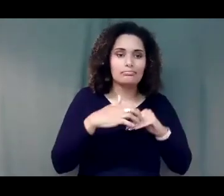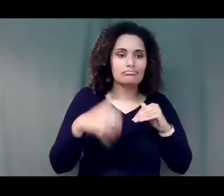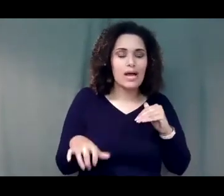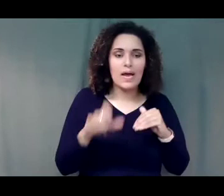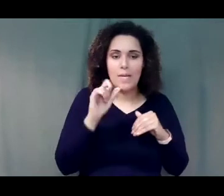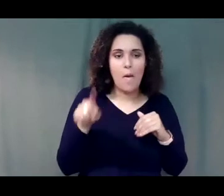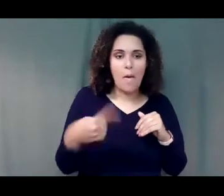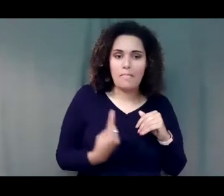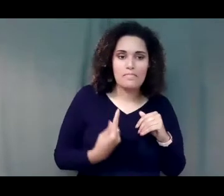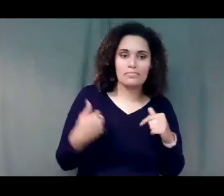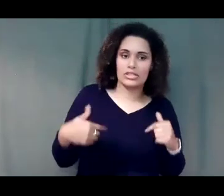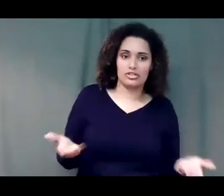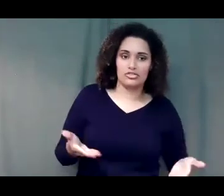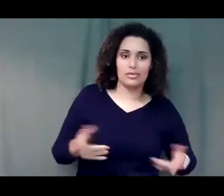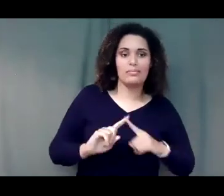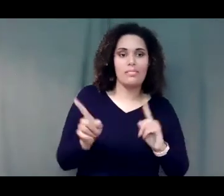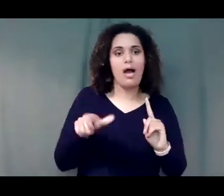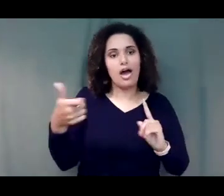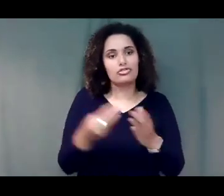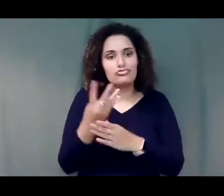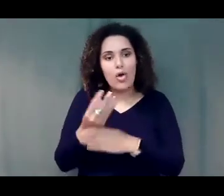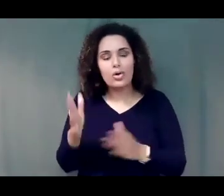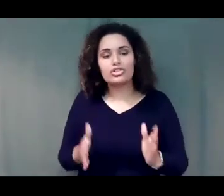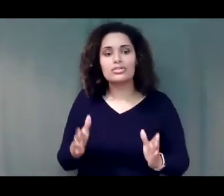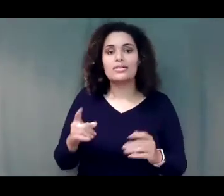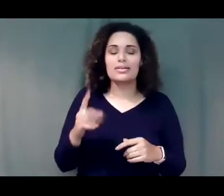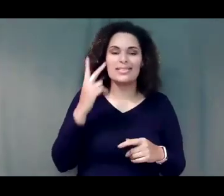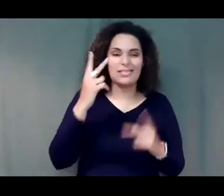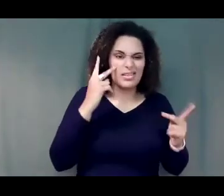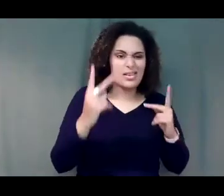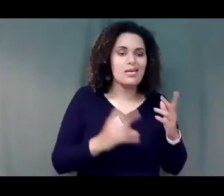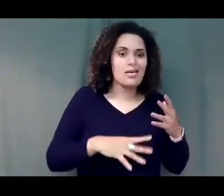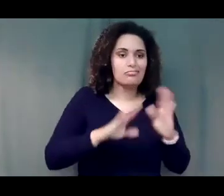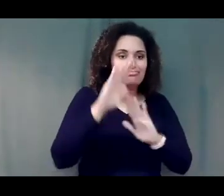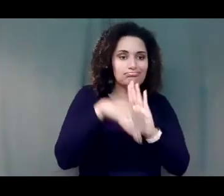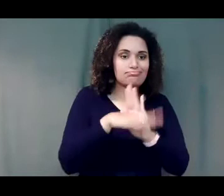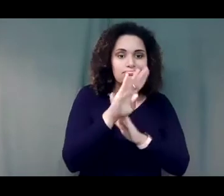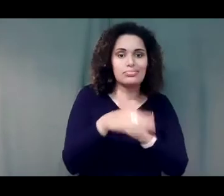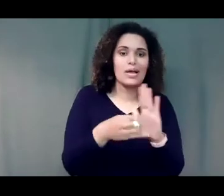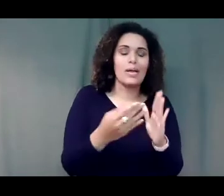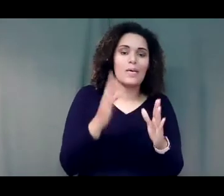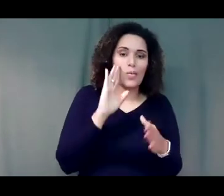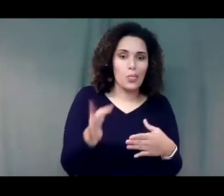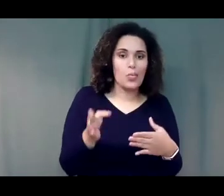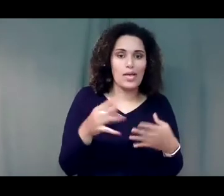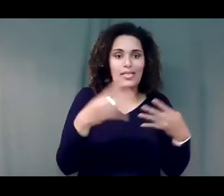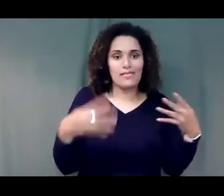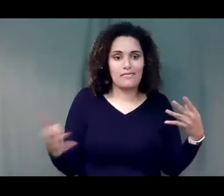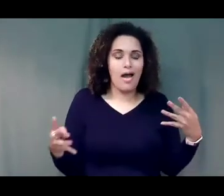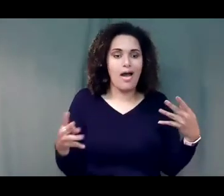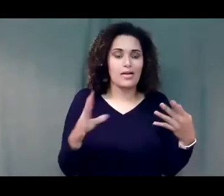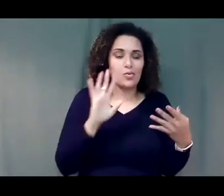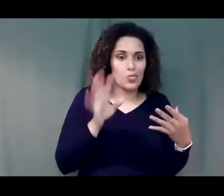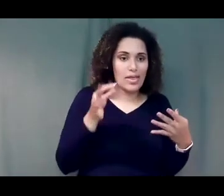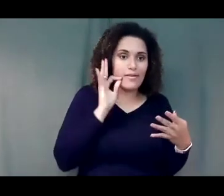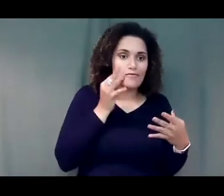that a lot of growers see, where there's this kind of up and down in terms of what the vine will set, how much fruit it will